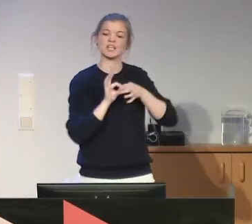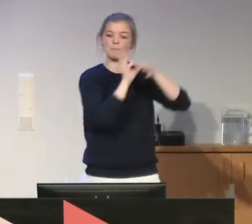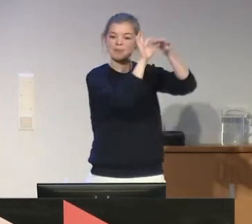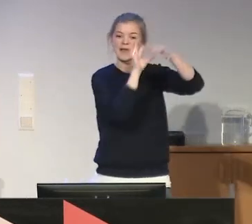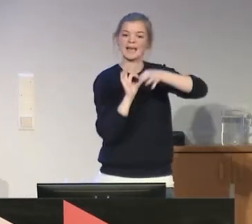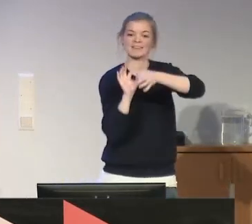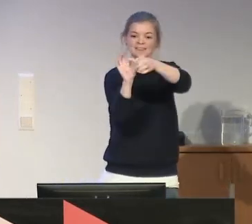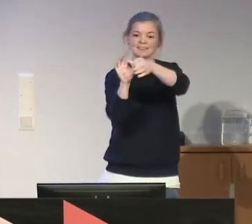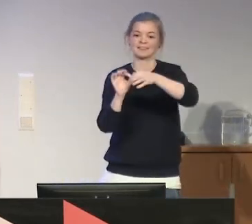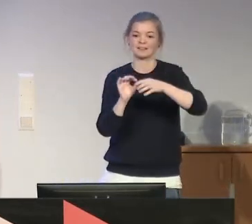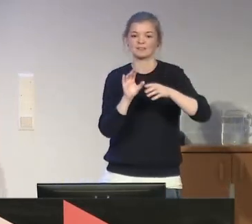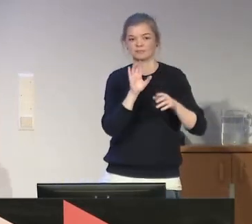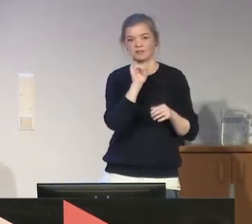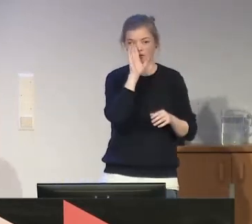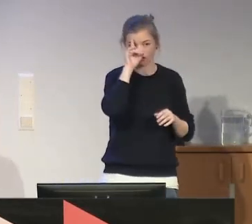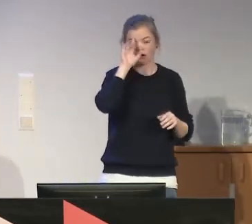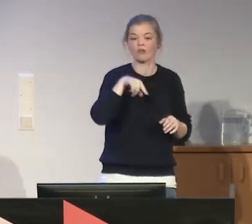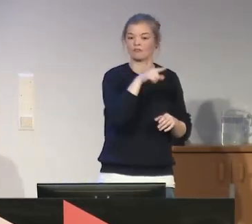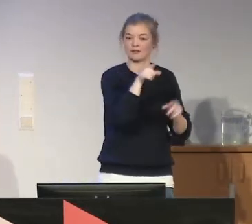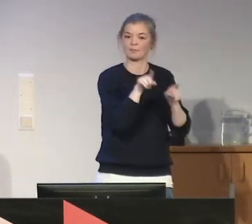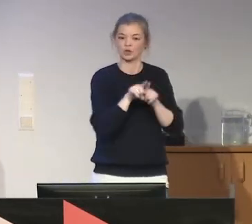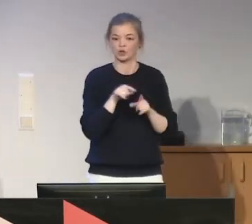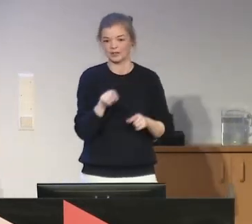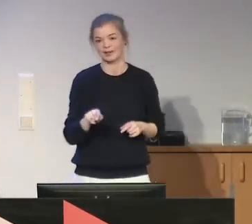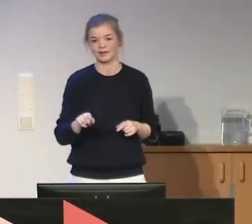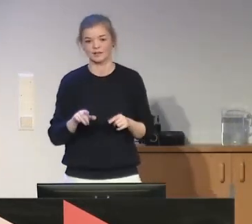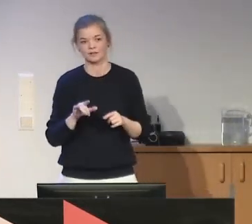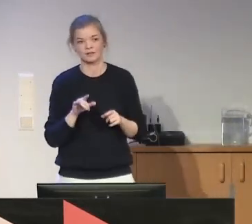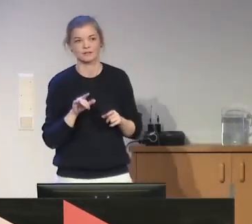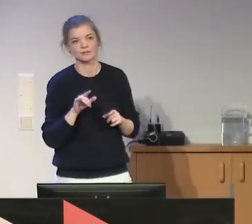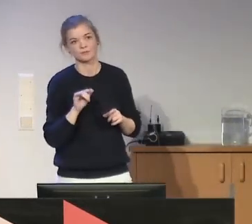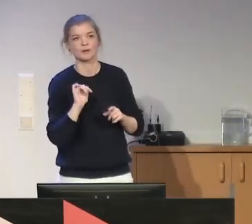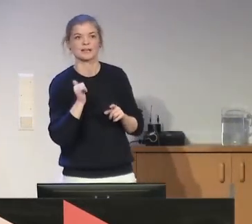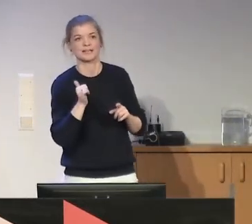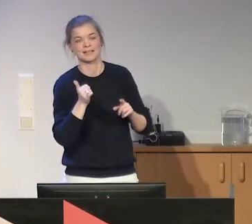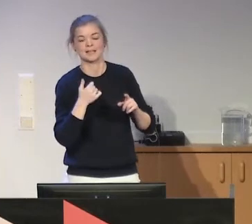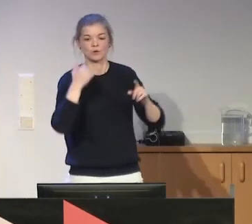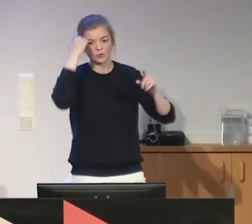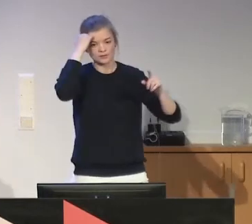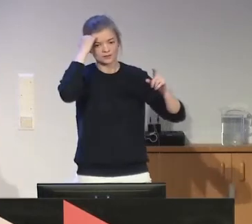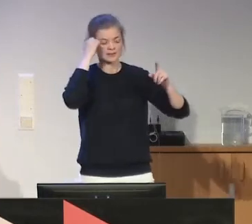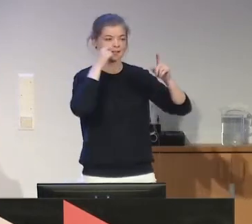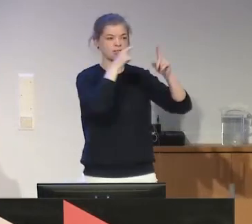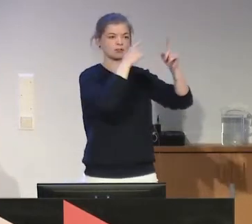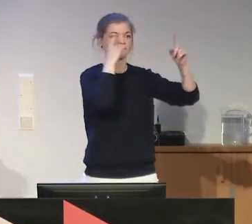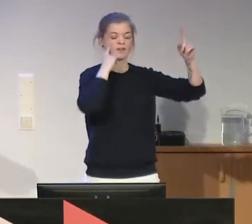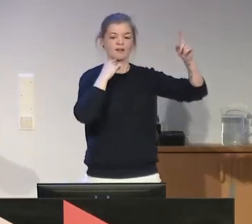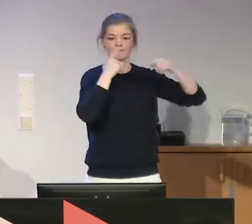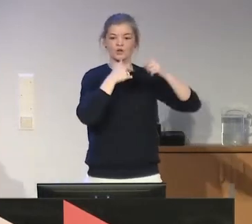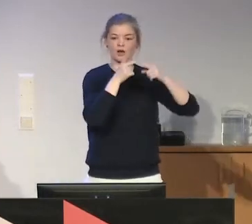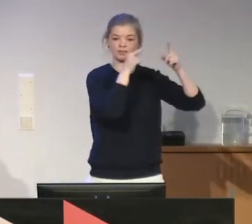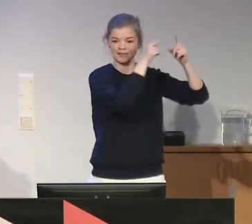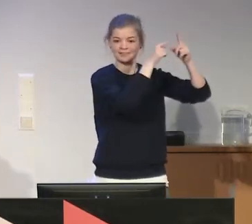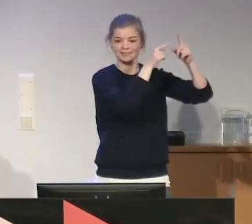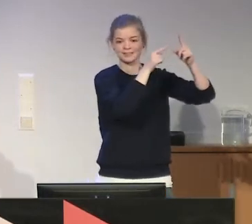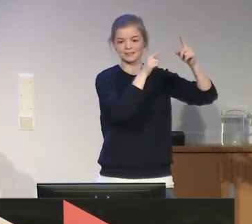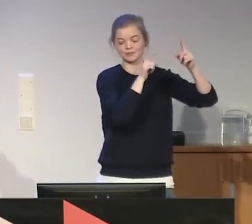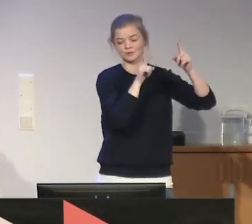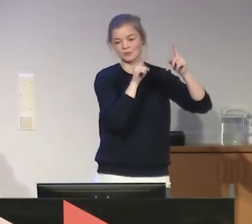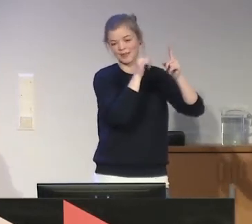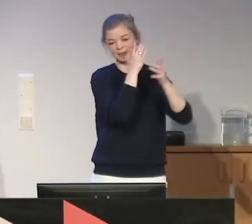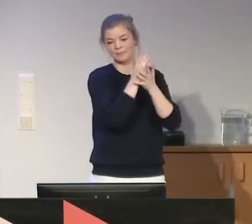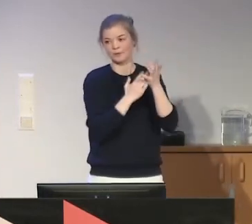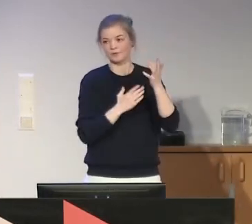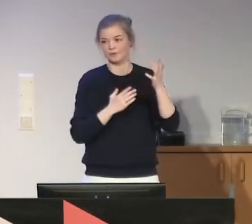and it's kind of better to build up to your hypothesis. So you can kind of show back to those spaces and all the information you're getting there. So,